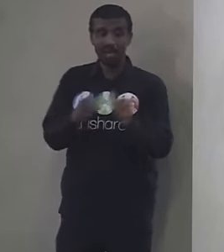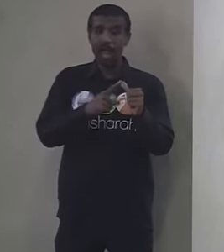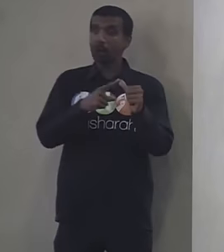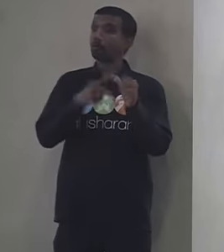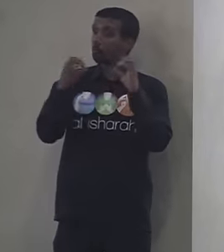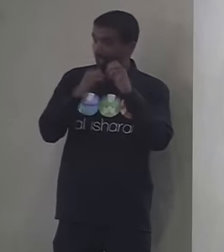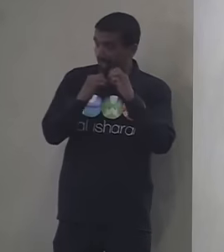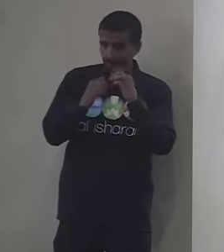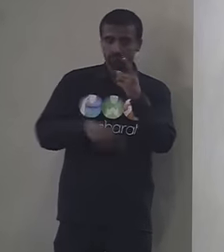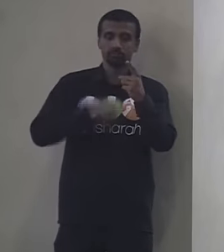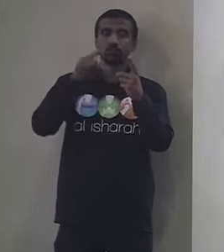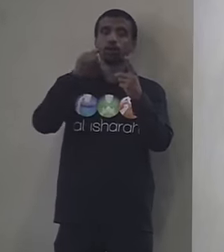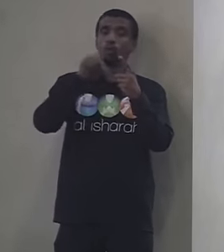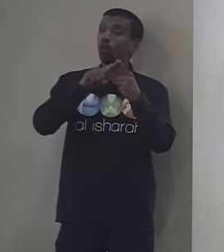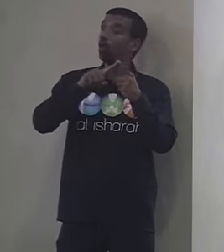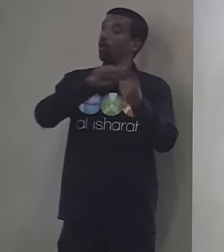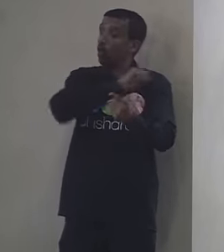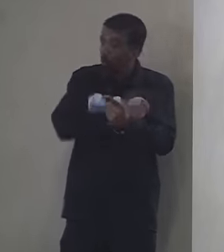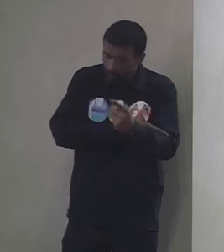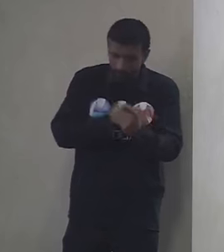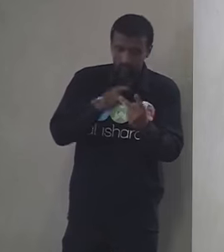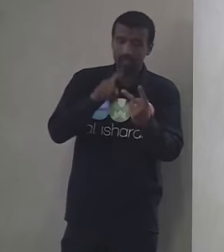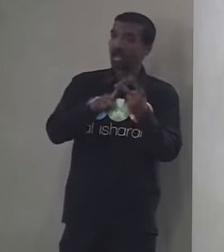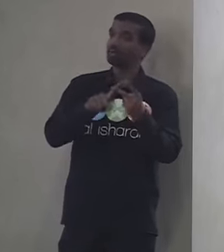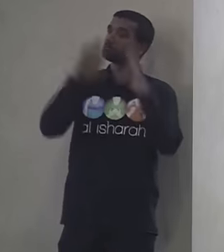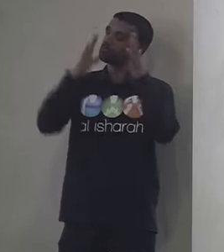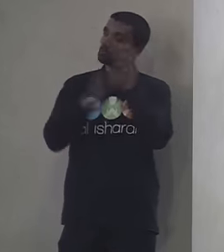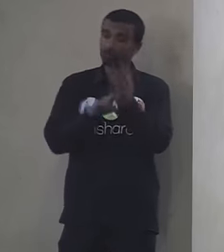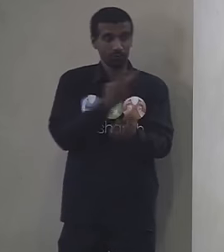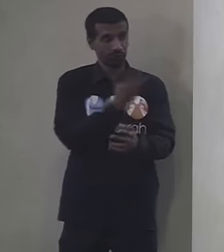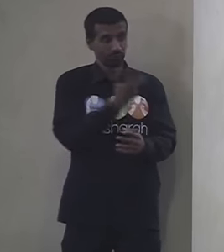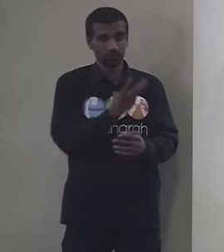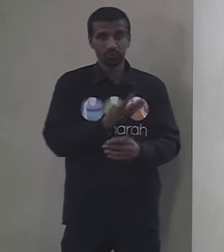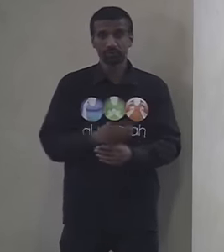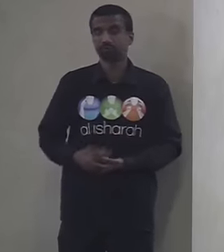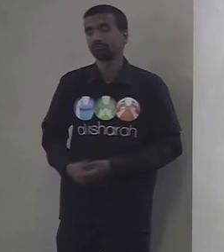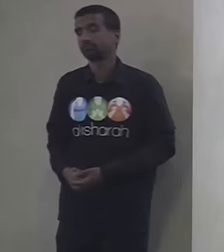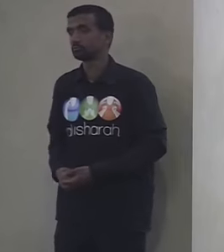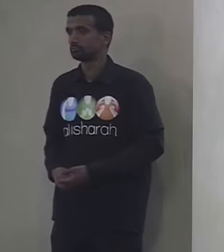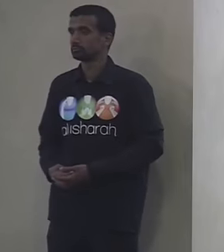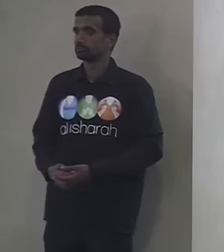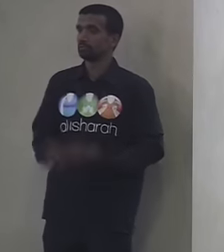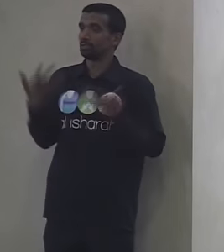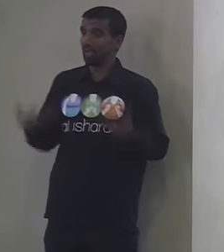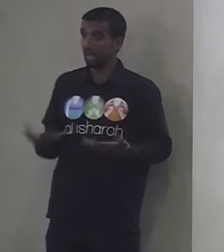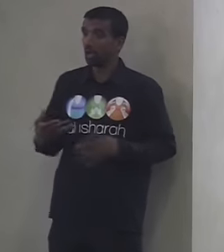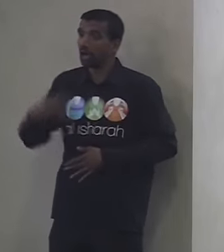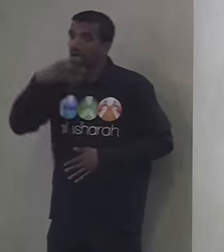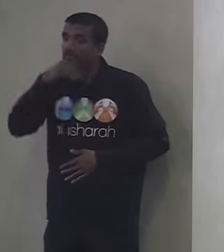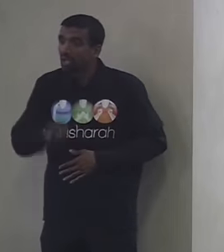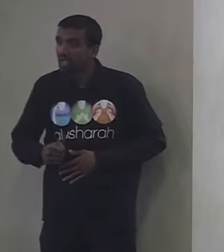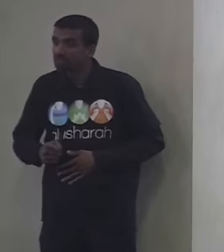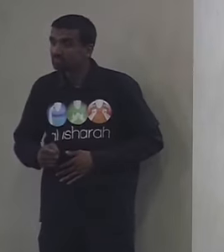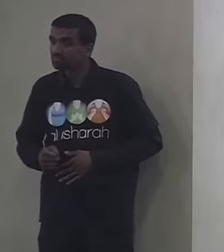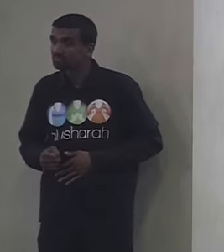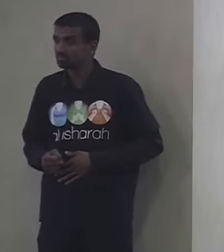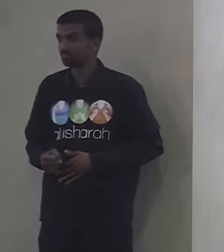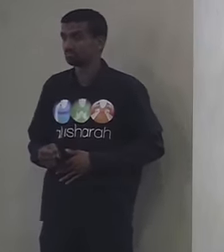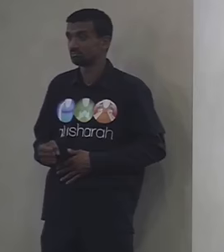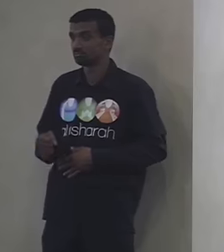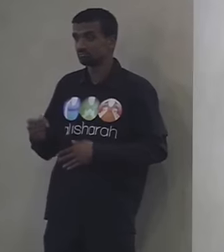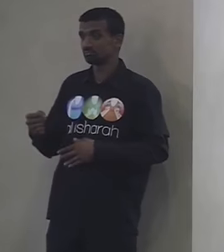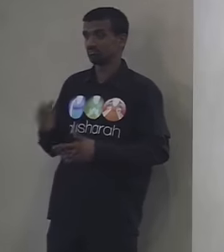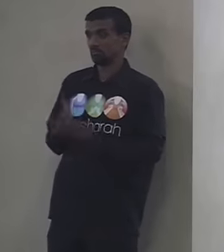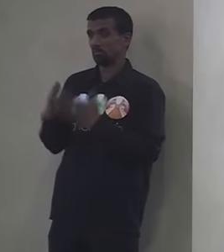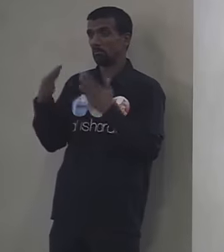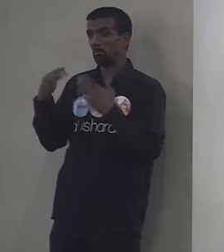had. Some dates, some dried up food, whatever old, and he didn't have a lot. He's starving himself. So he gave him whatever